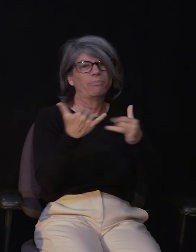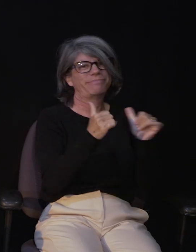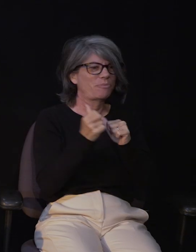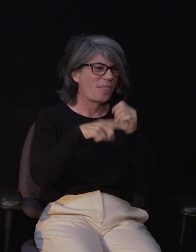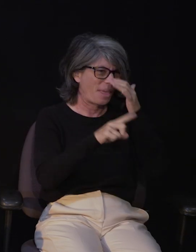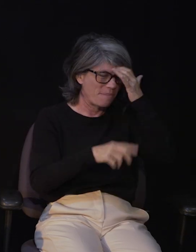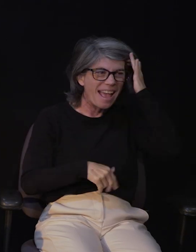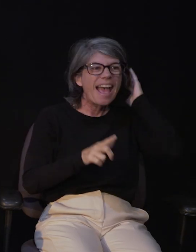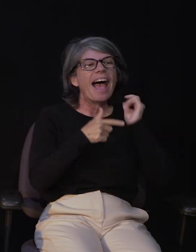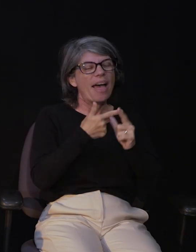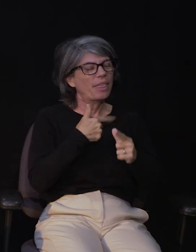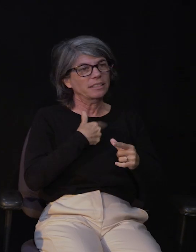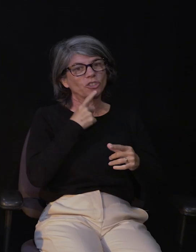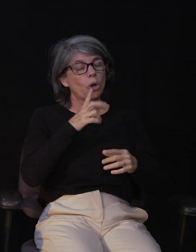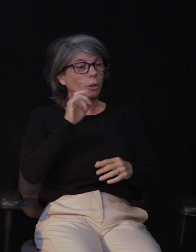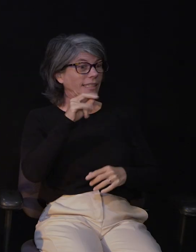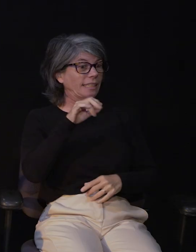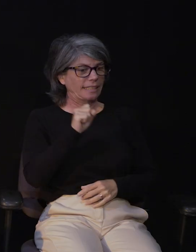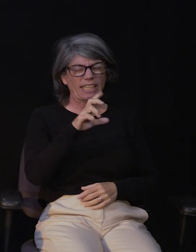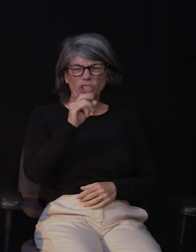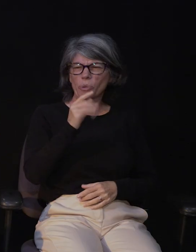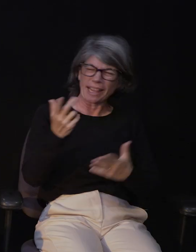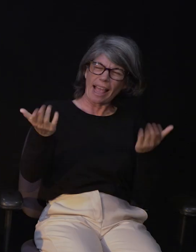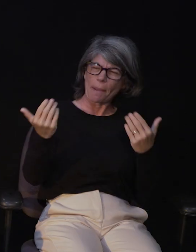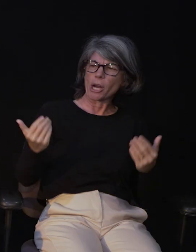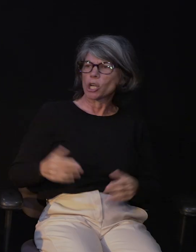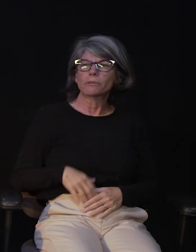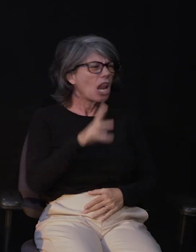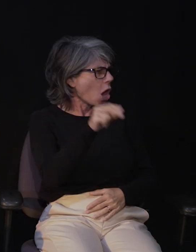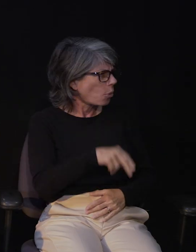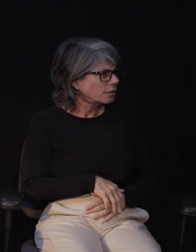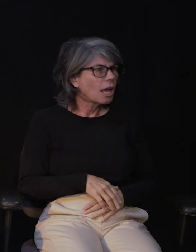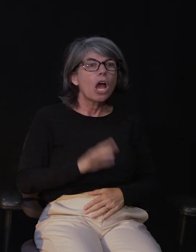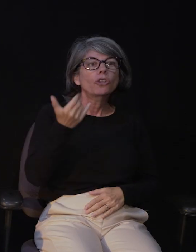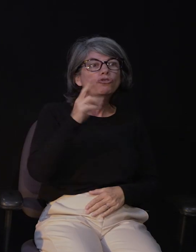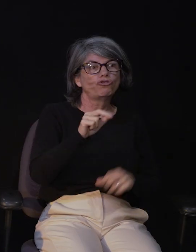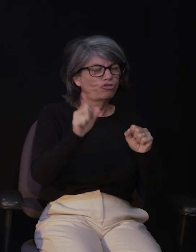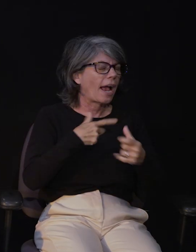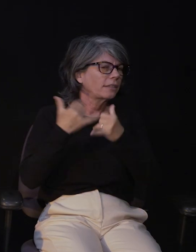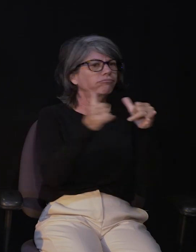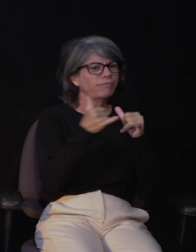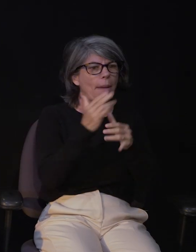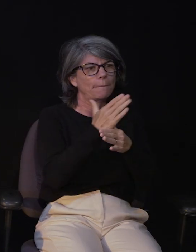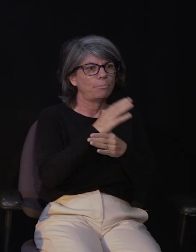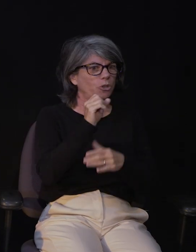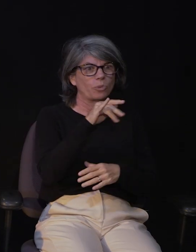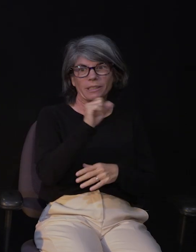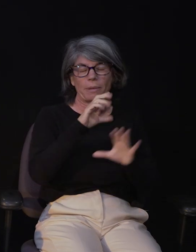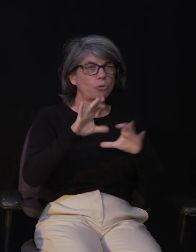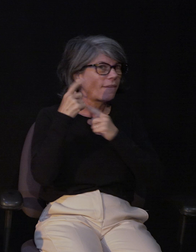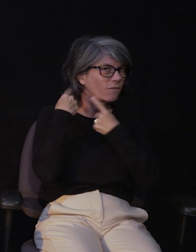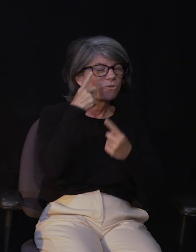them, and then Dennis Dugan was like, "Come here." No. John can goof around in between scenes. He's been doing